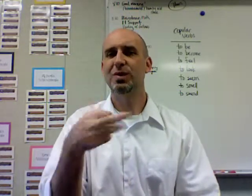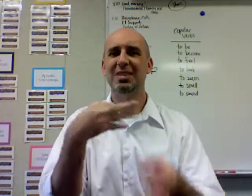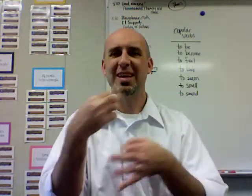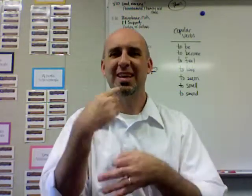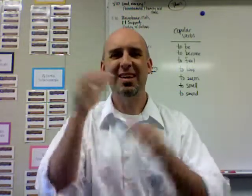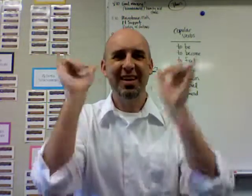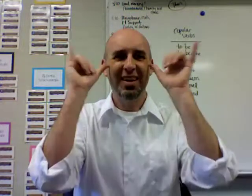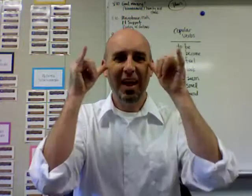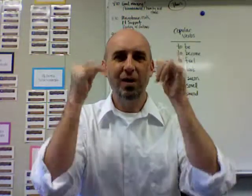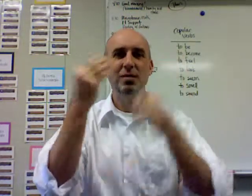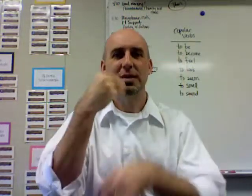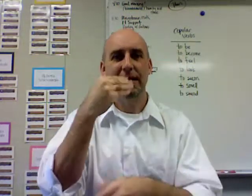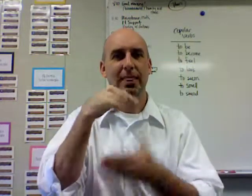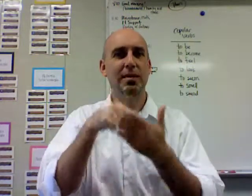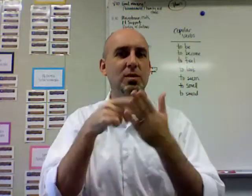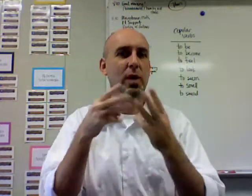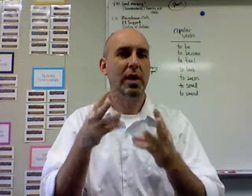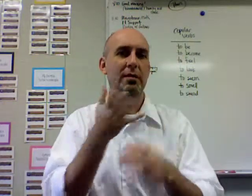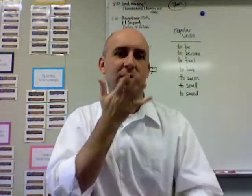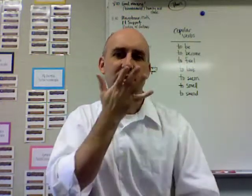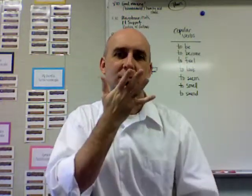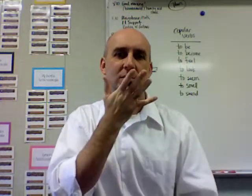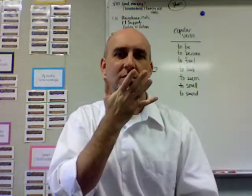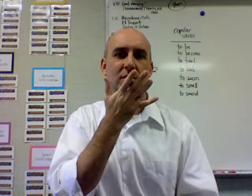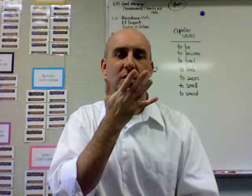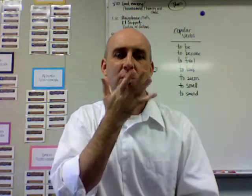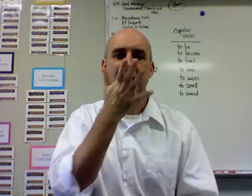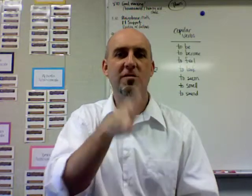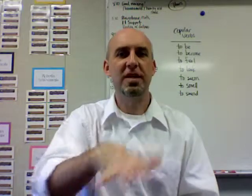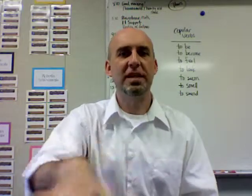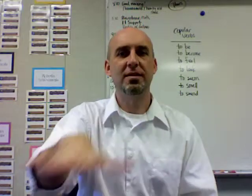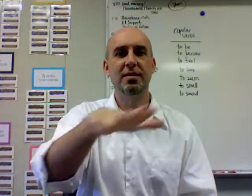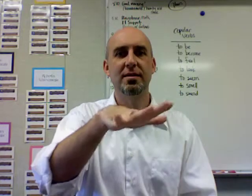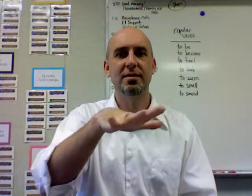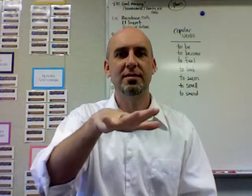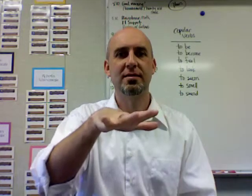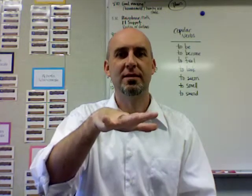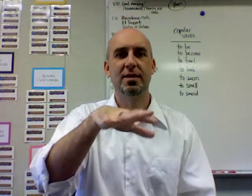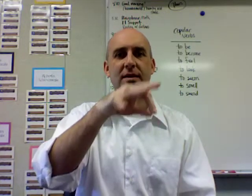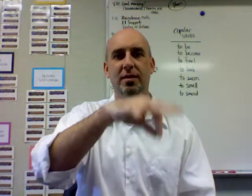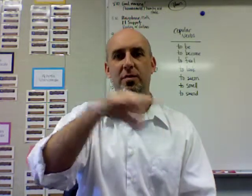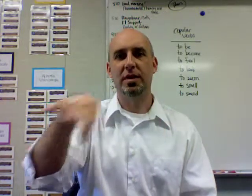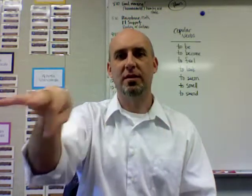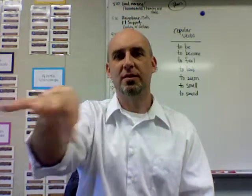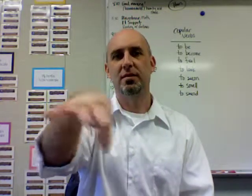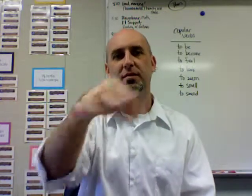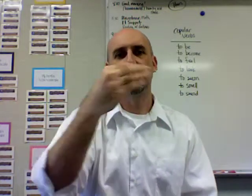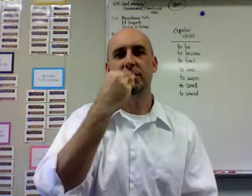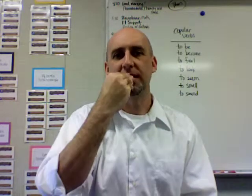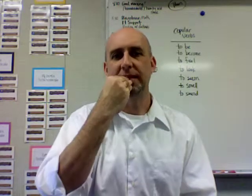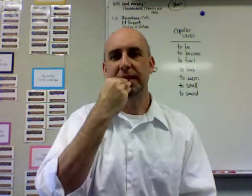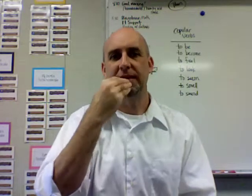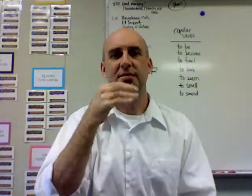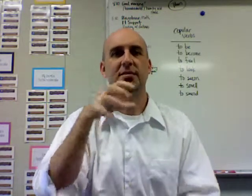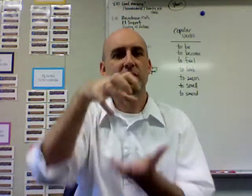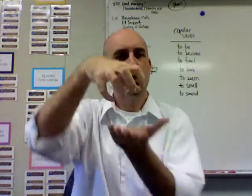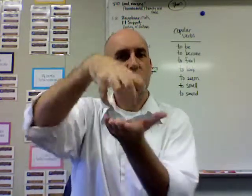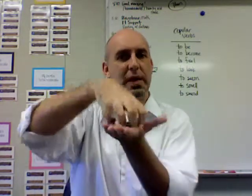say cows eat this way. If there's a big field, they'll be here and they'll be eating,